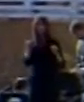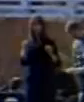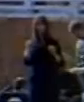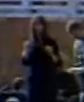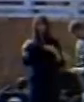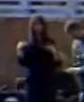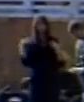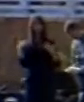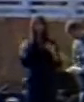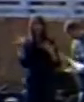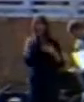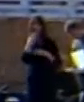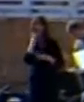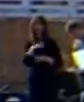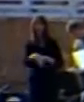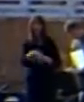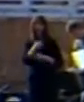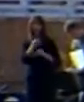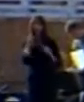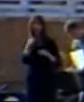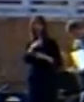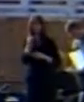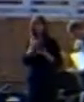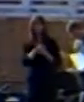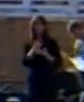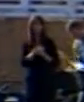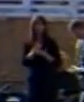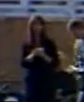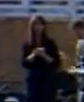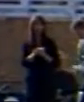juvenile delinquency, no dropouts,